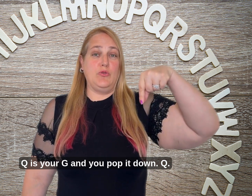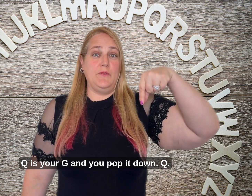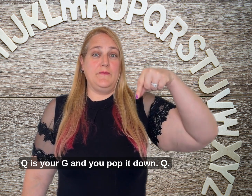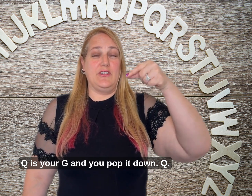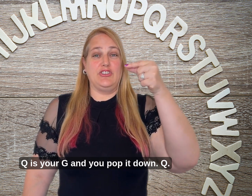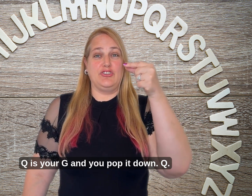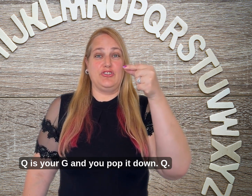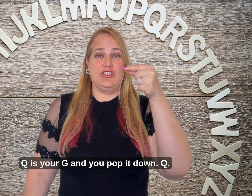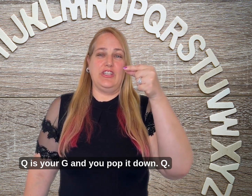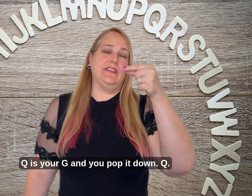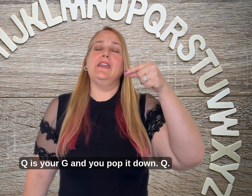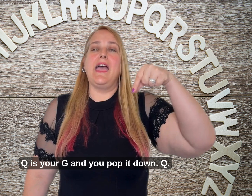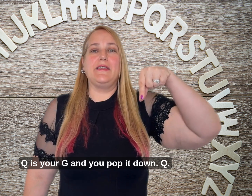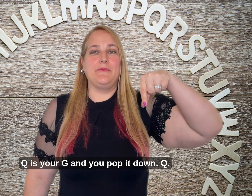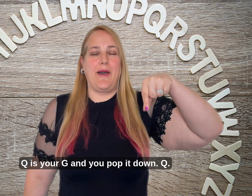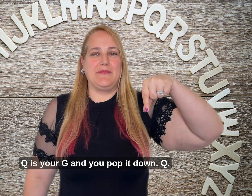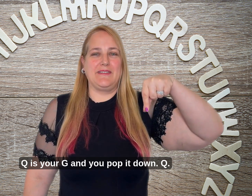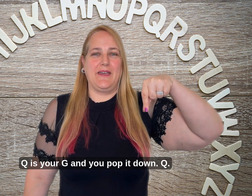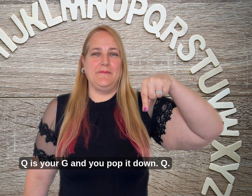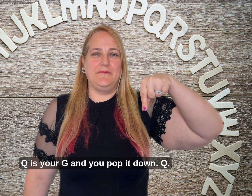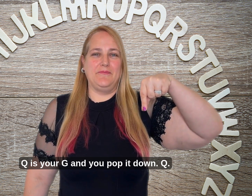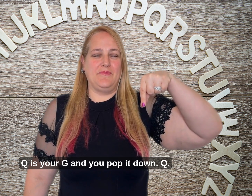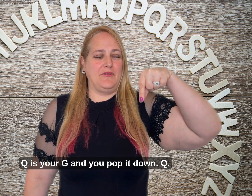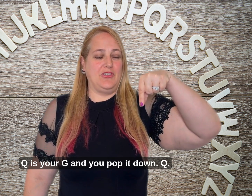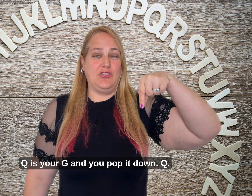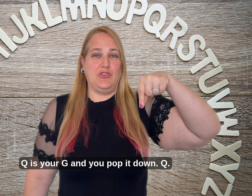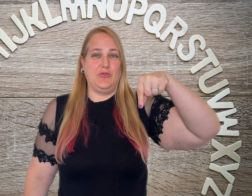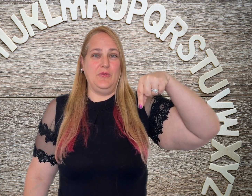Q is your G and you pop it down. Q,